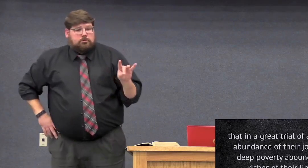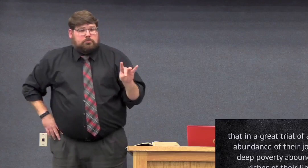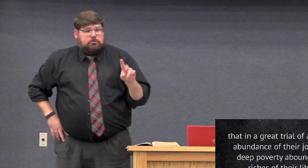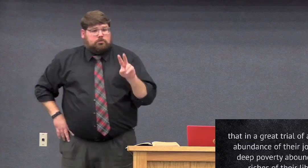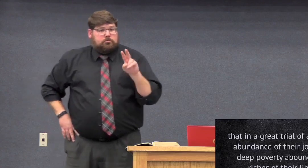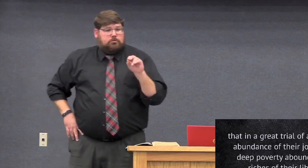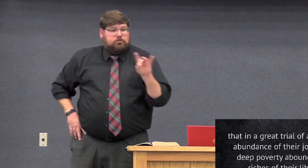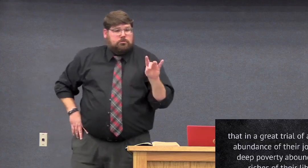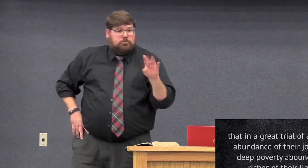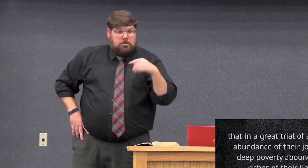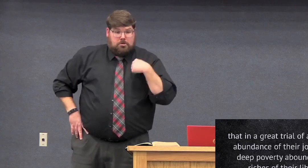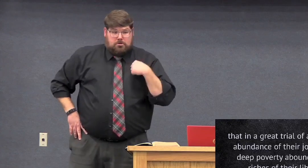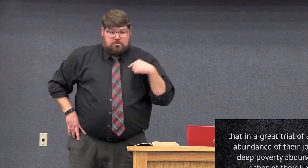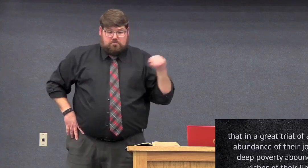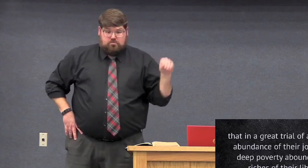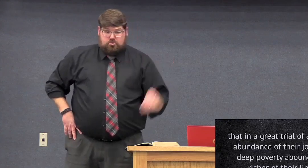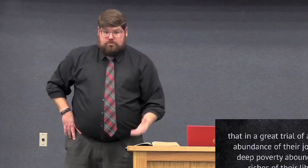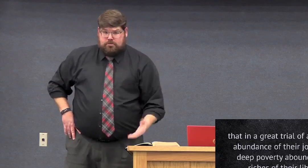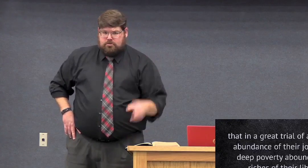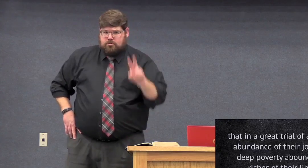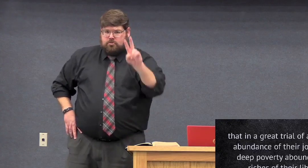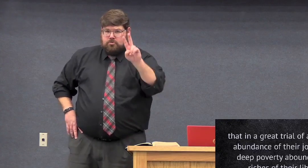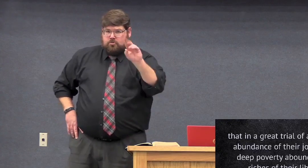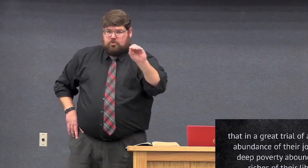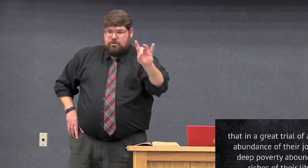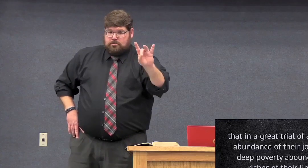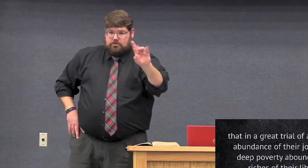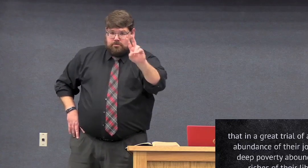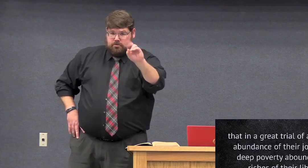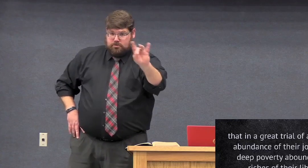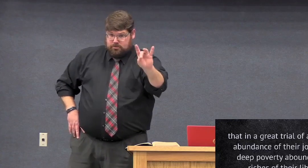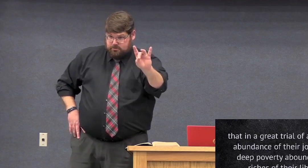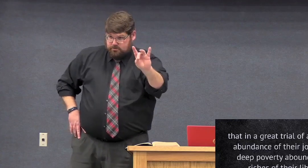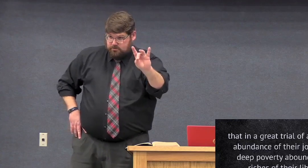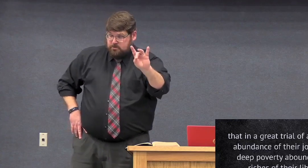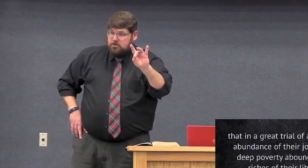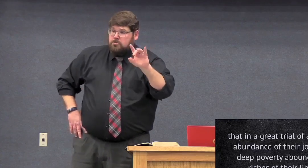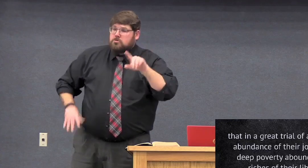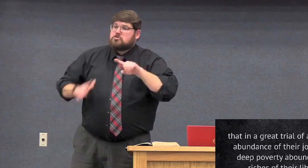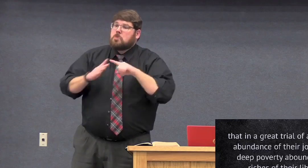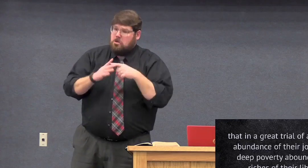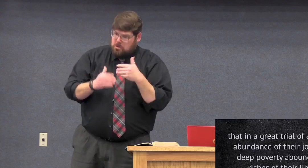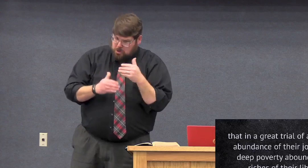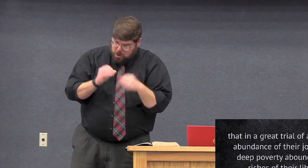You know, this church went through some severe financial struggles. I moved here in 2008, and then